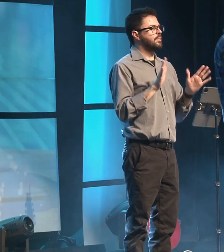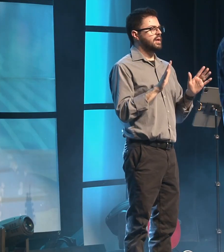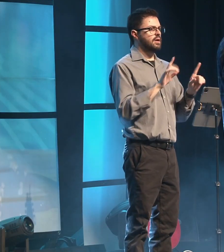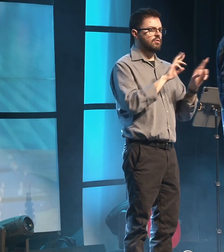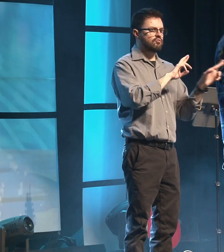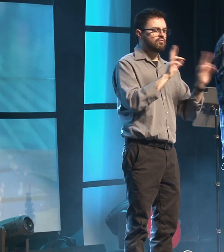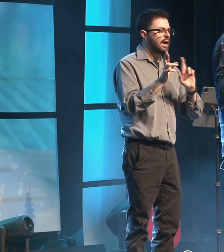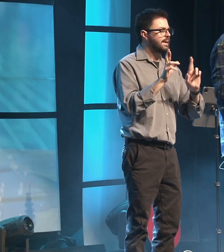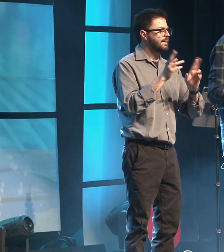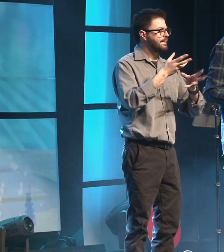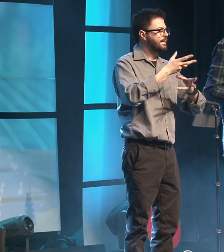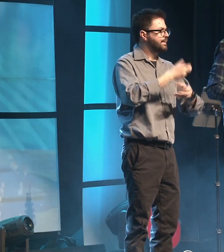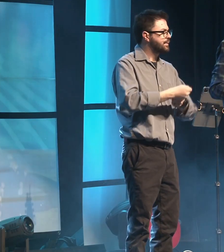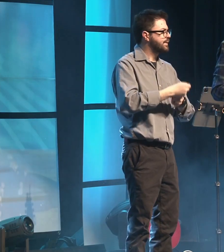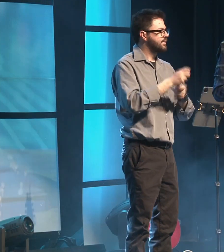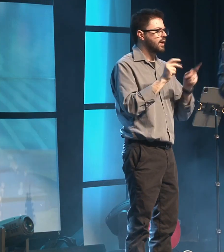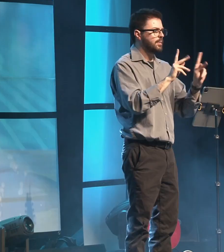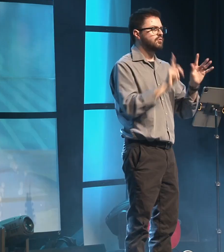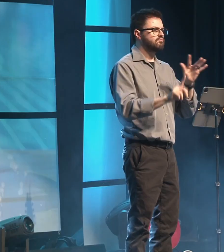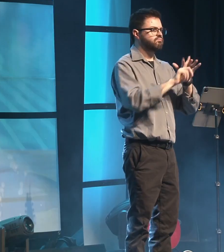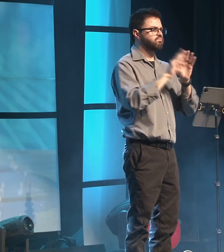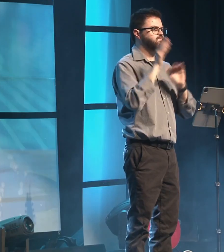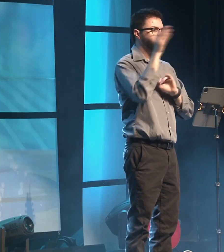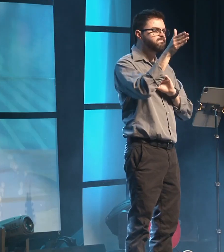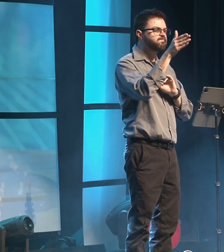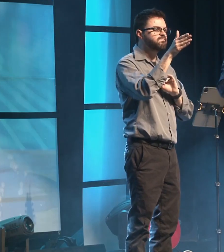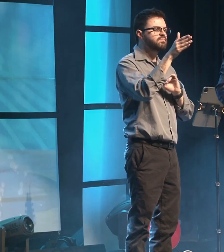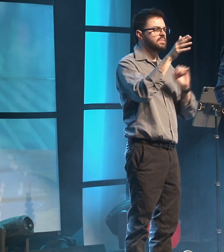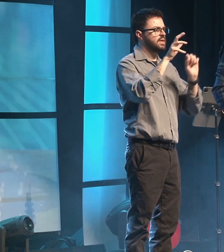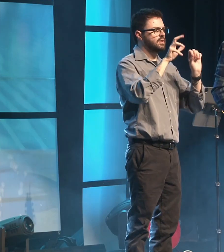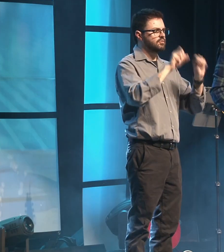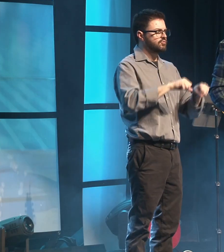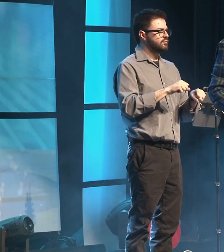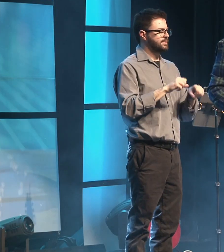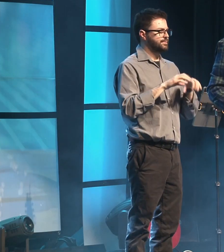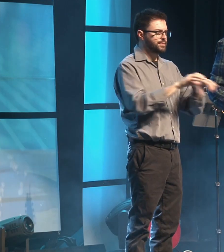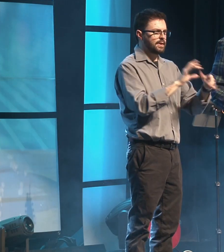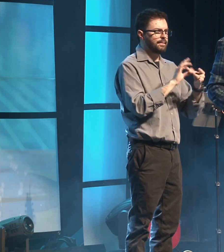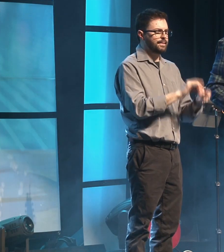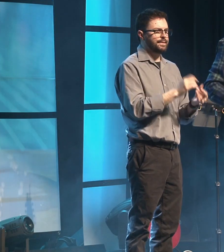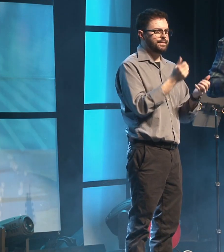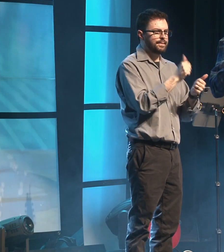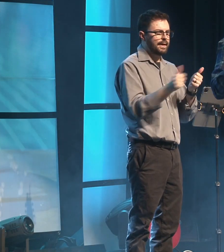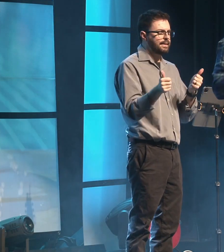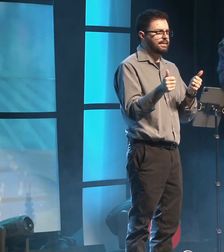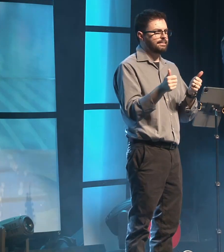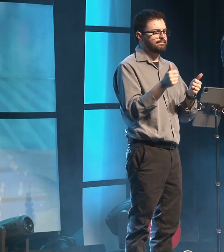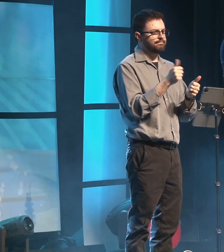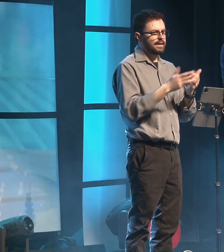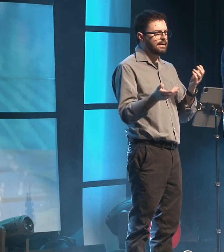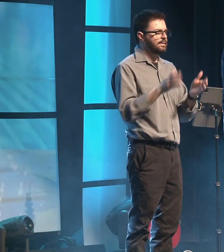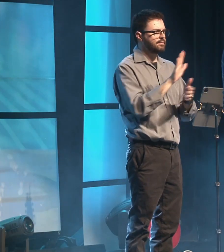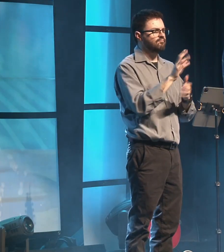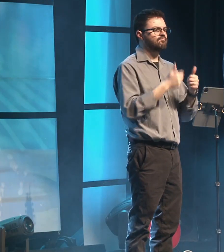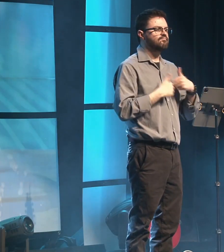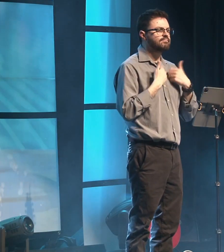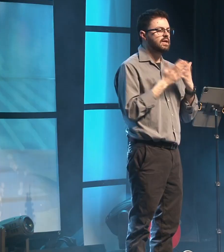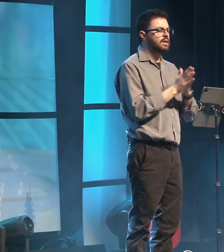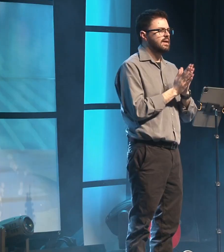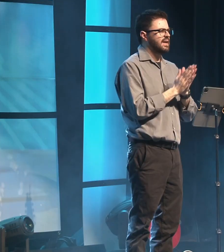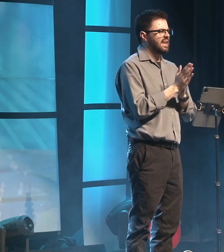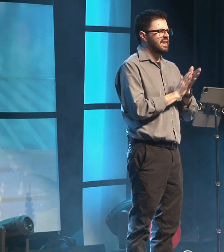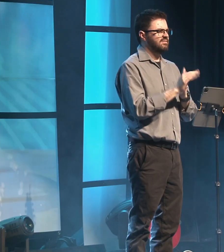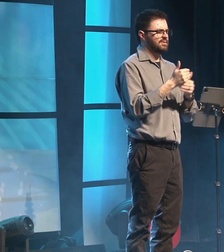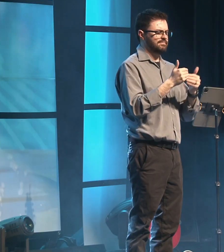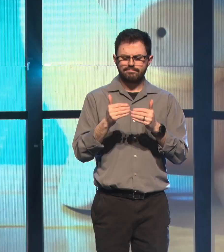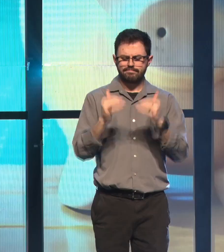if I do that, there'll come opportunities, right? And so you can do that with anything that you're giving, right? And I don't think it takes much for us to answer this